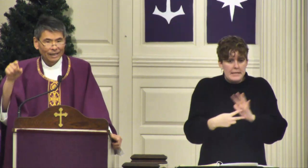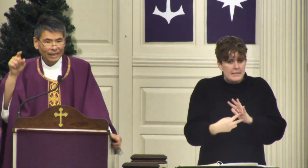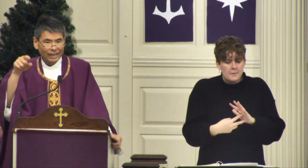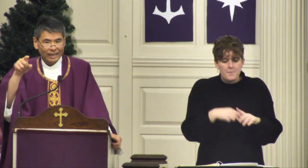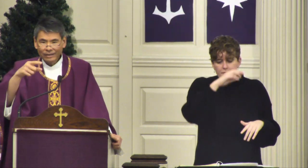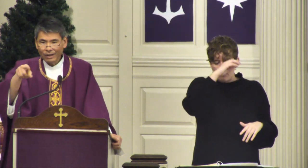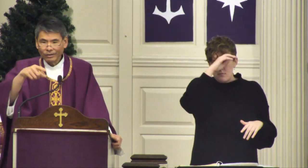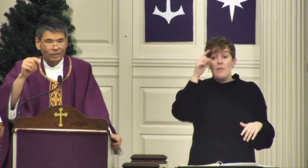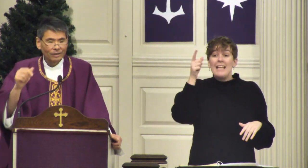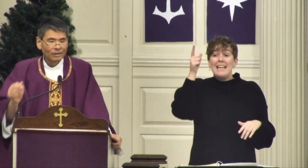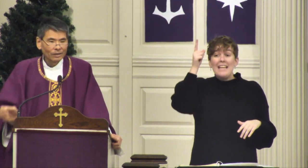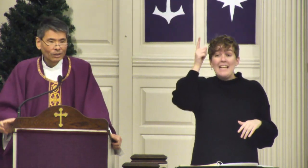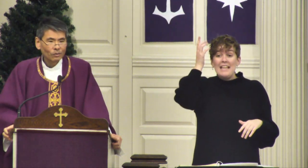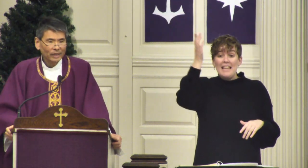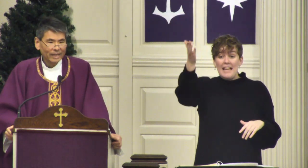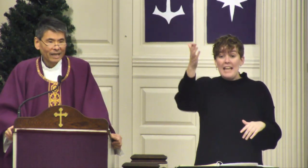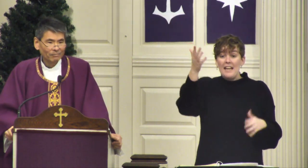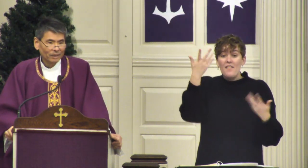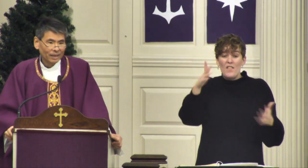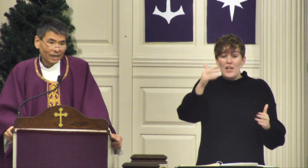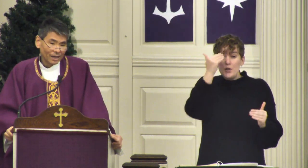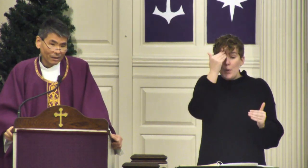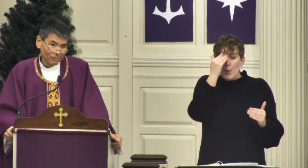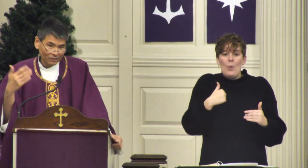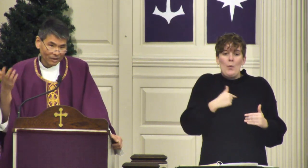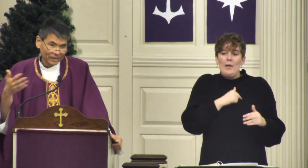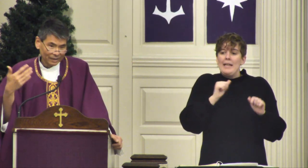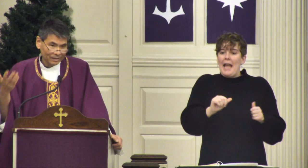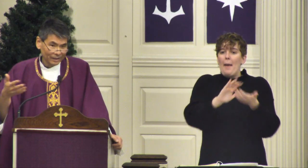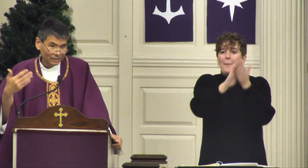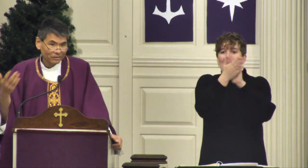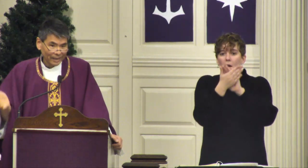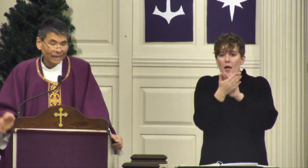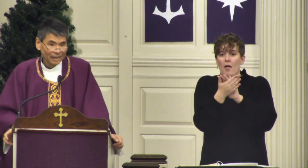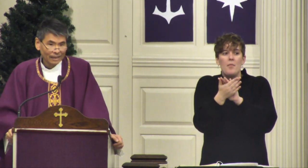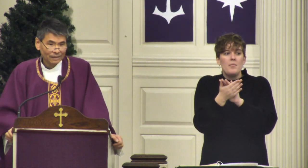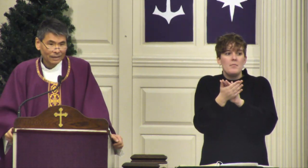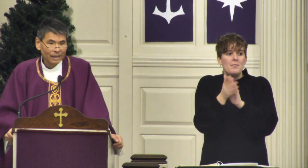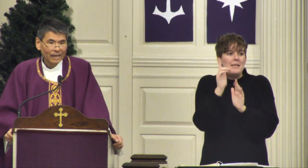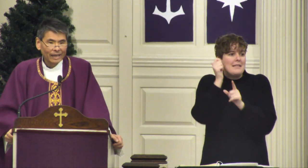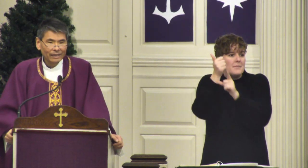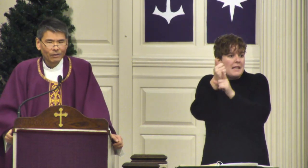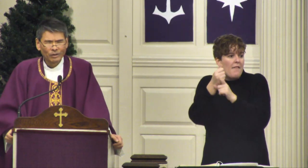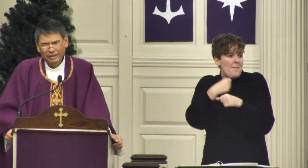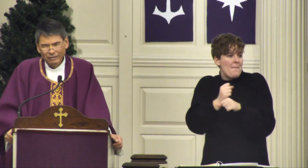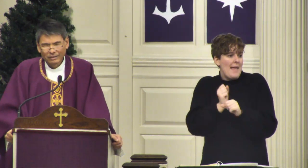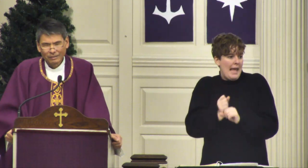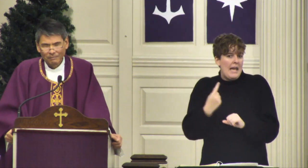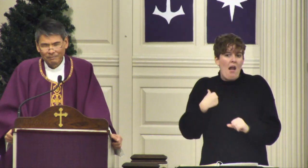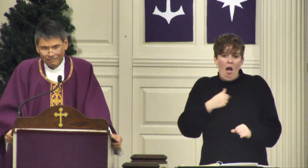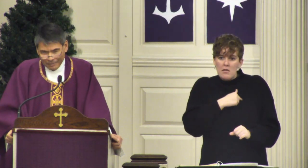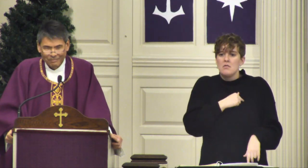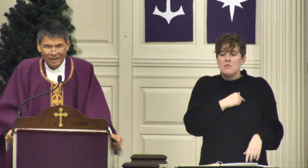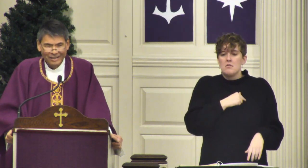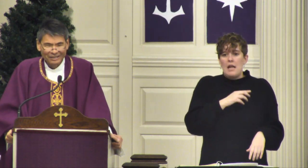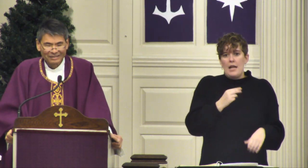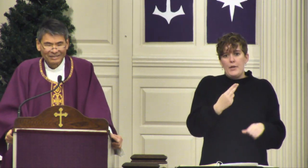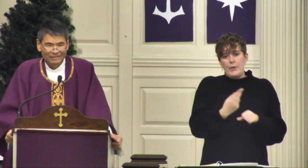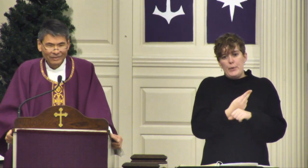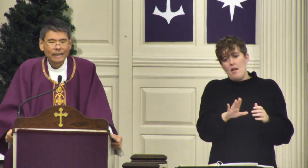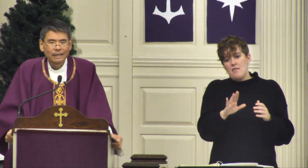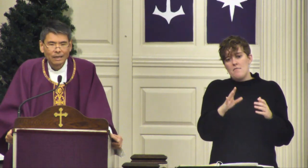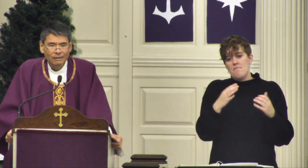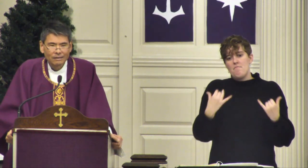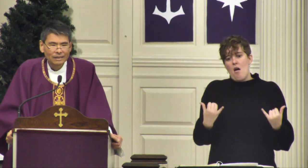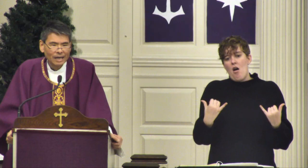he knows who we can become. After all, he did create us. Or to use a bad modern